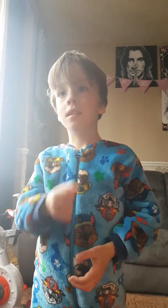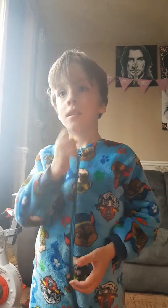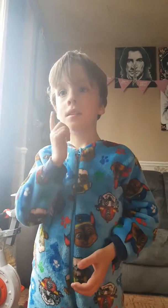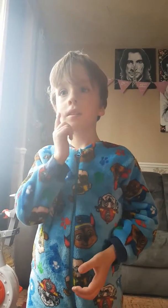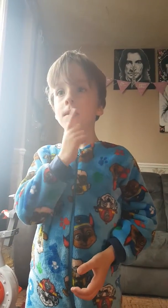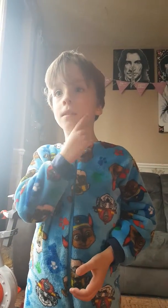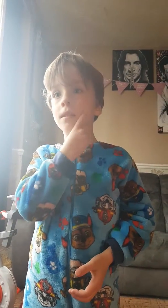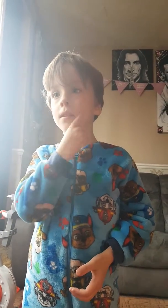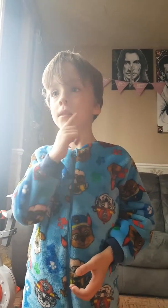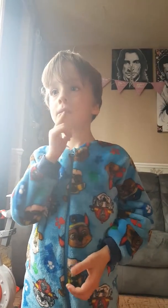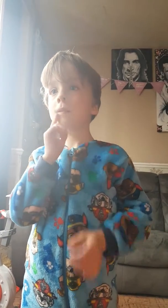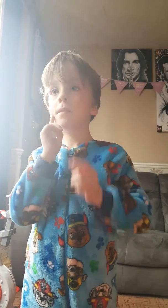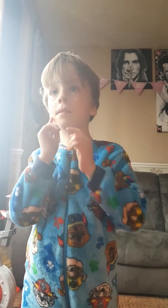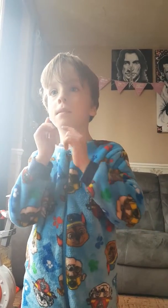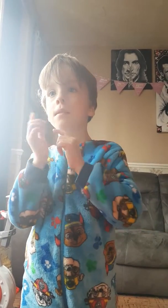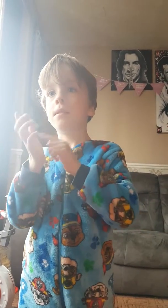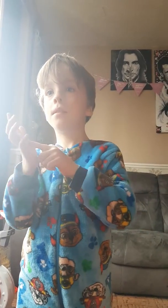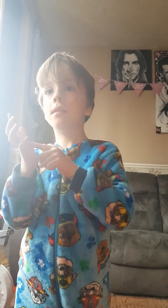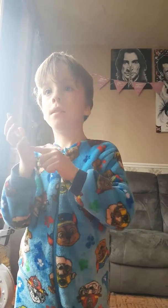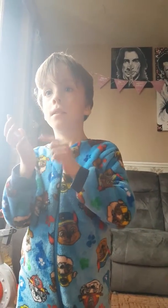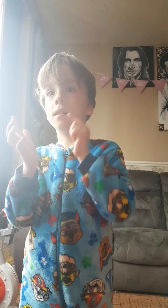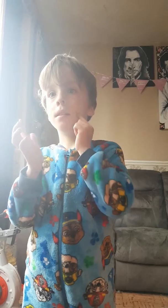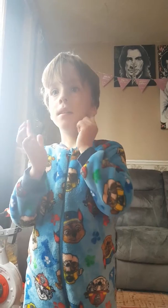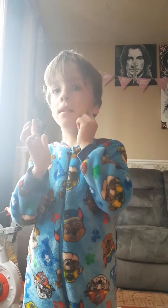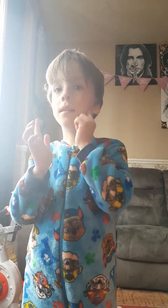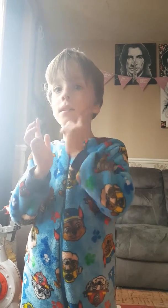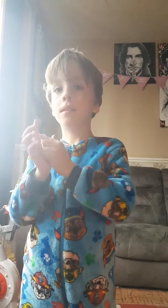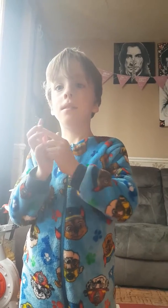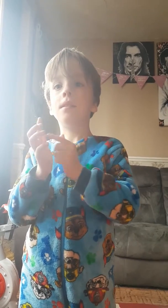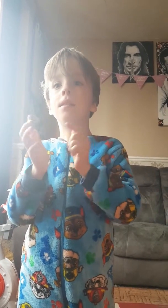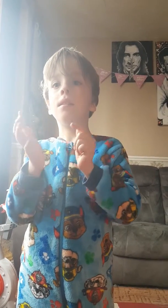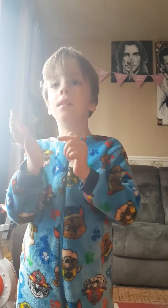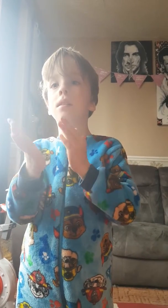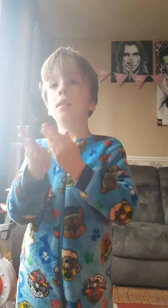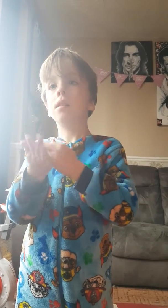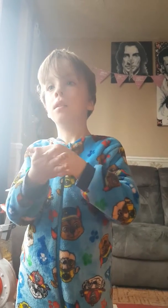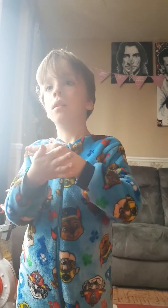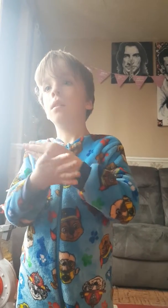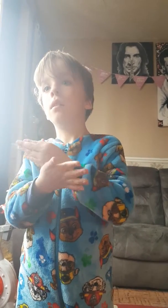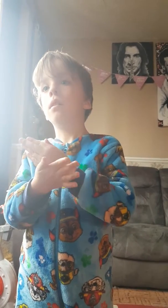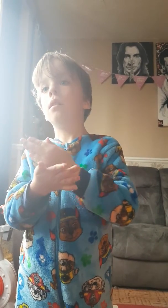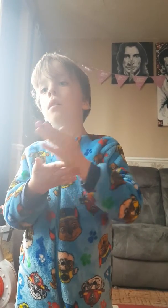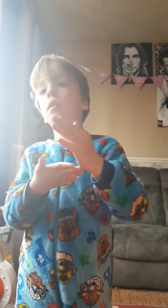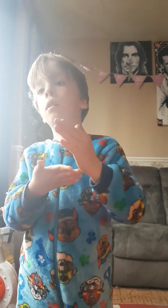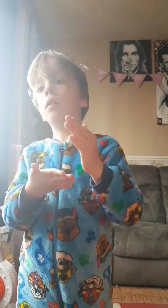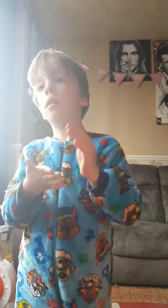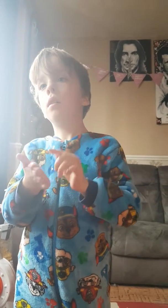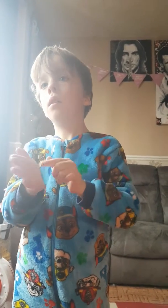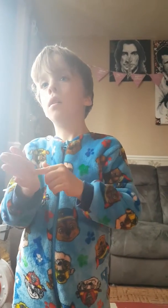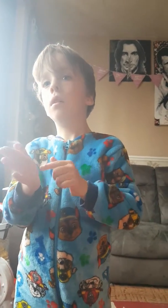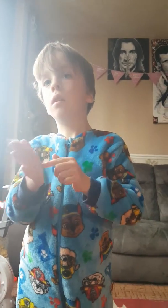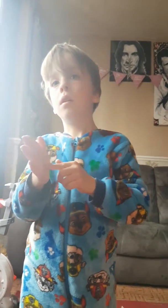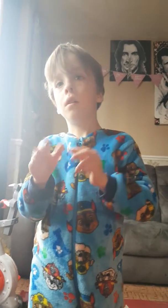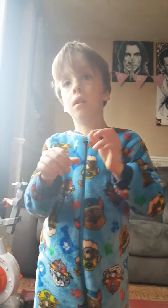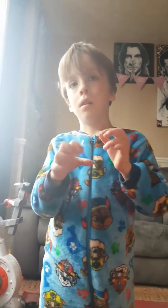Red and yellow and pink and green, purple and orange